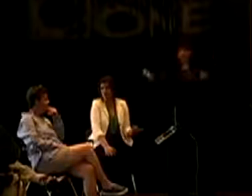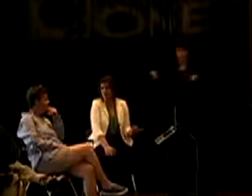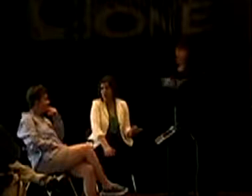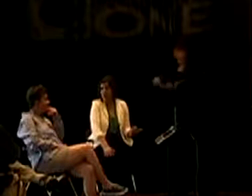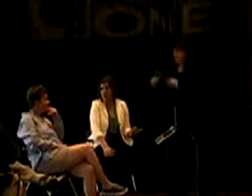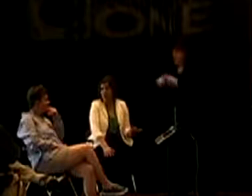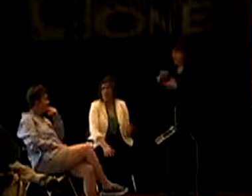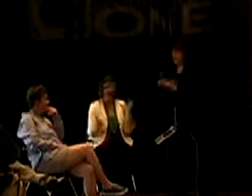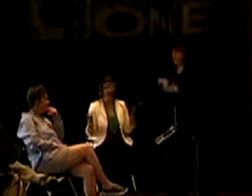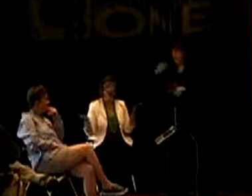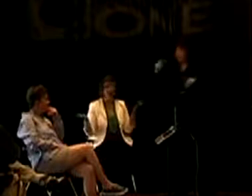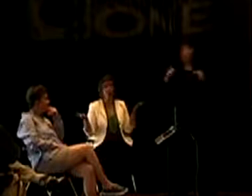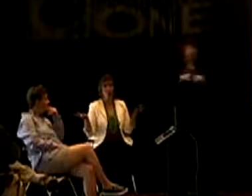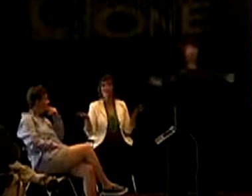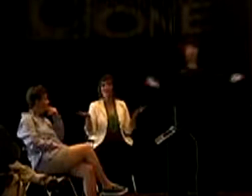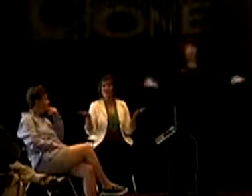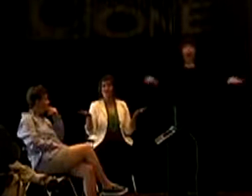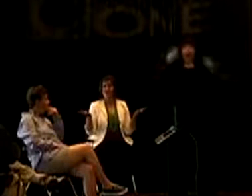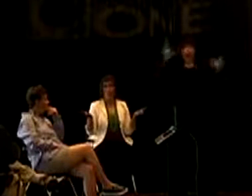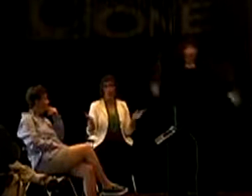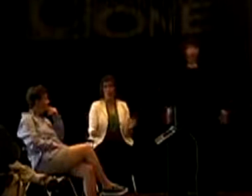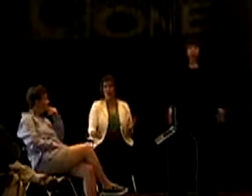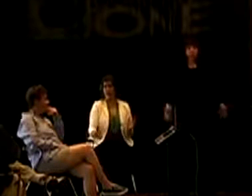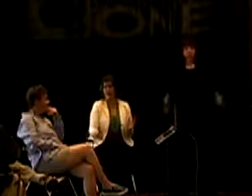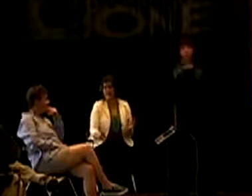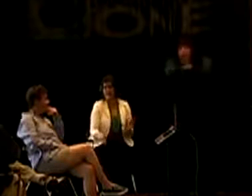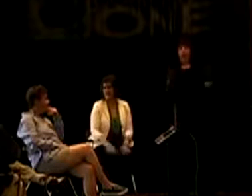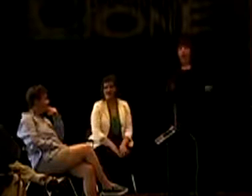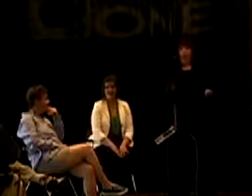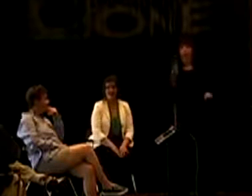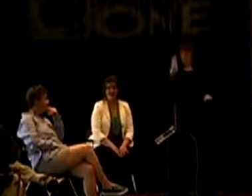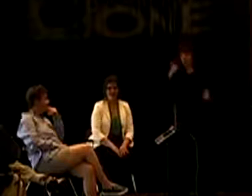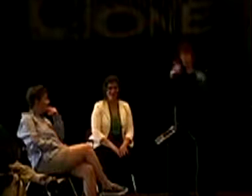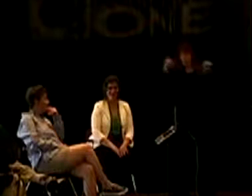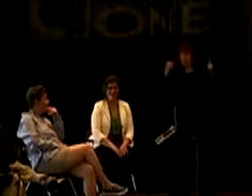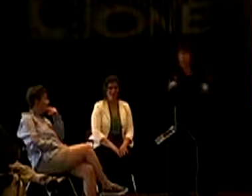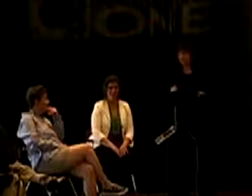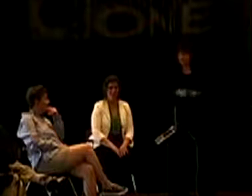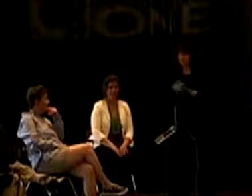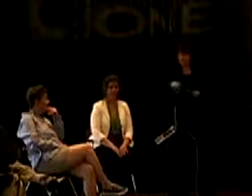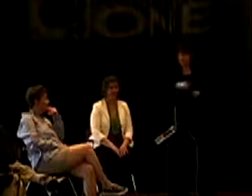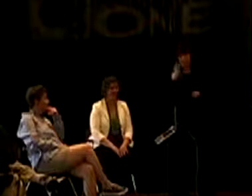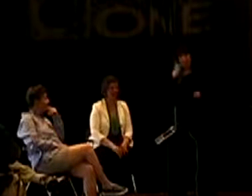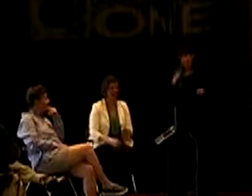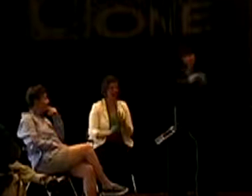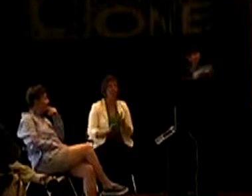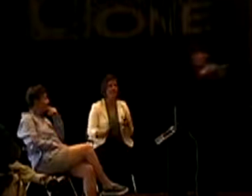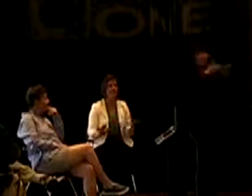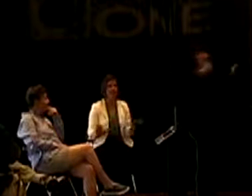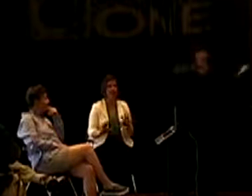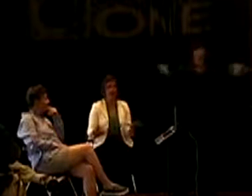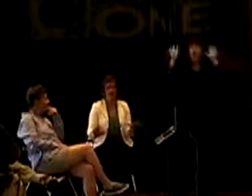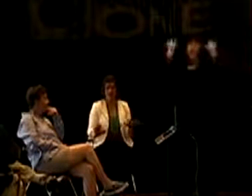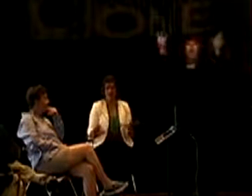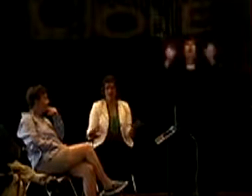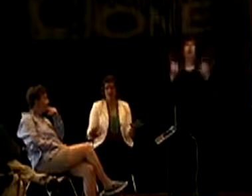be transparent and just say, I don't know. That gets you a long way, as we have discovered. With all of our amazing,